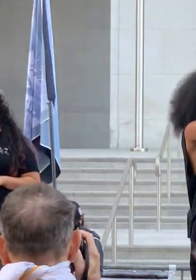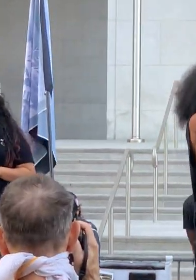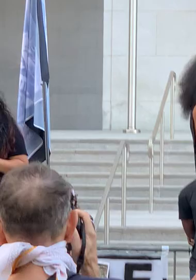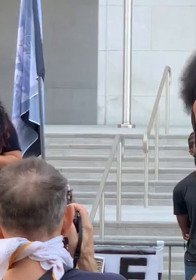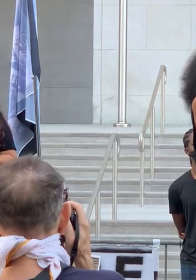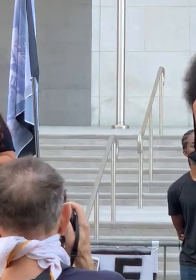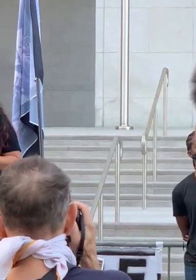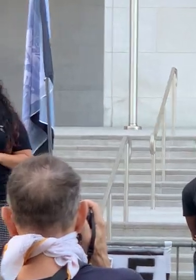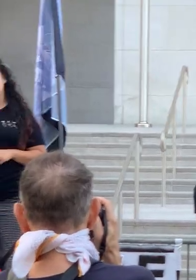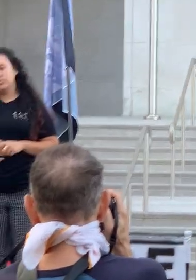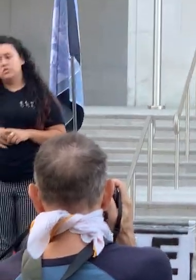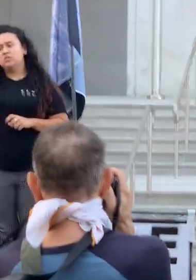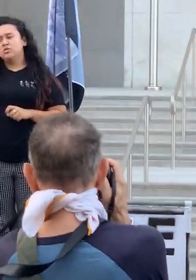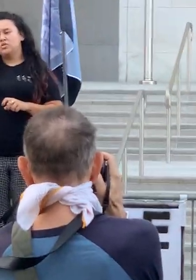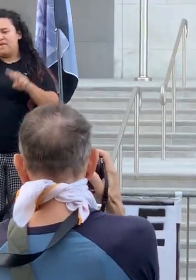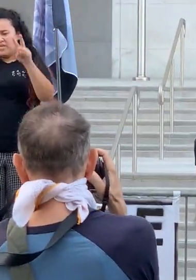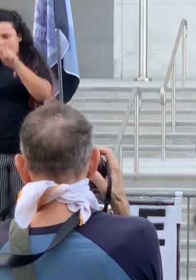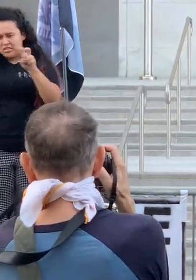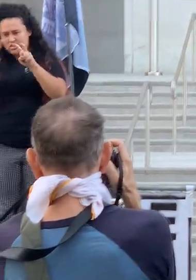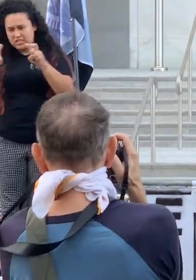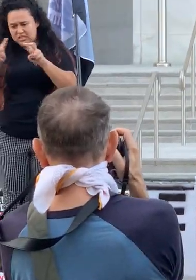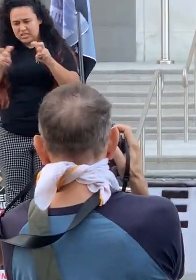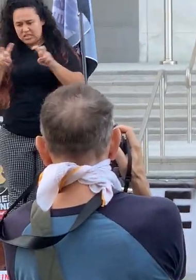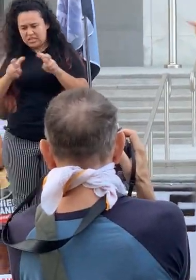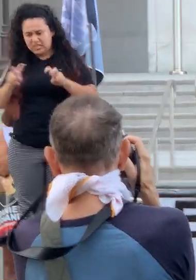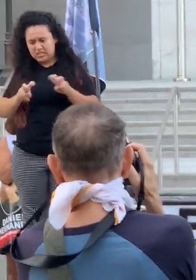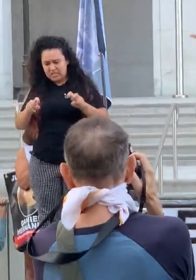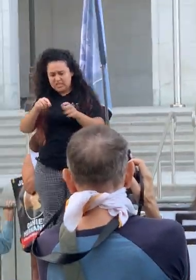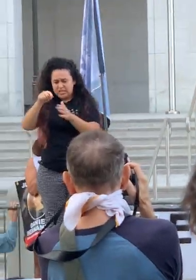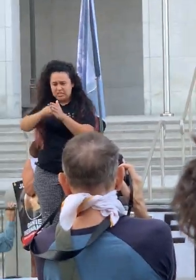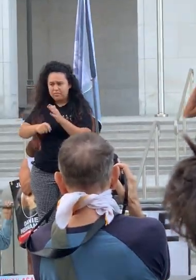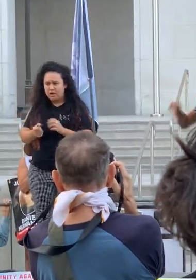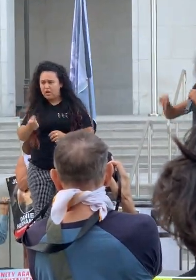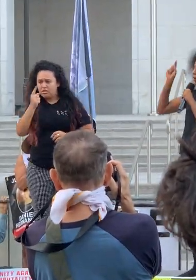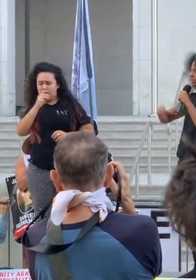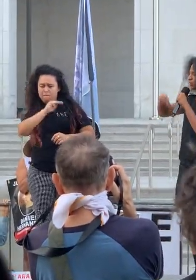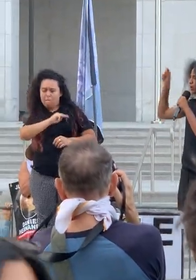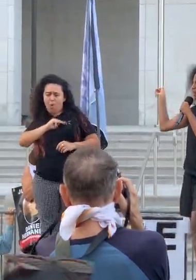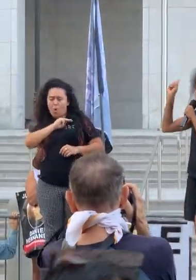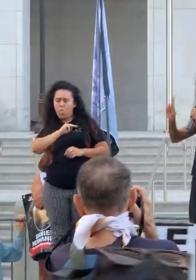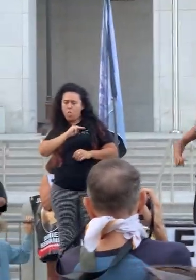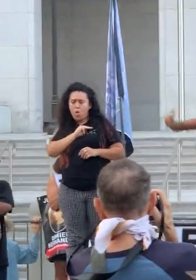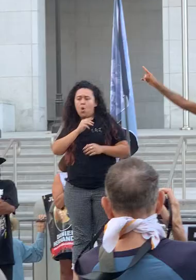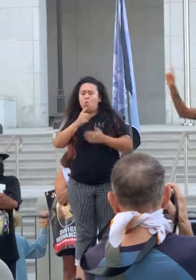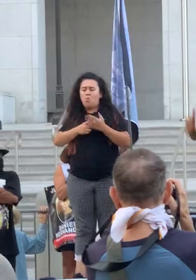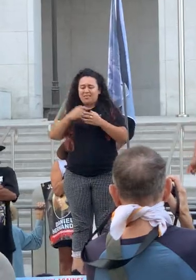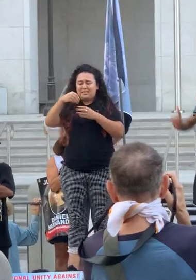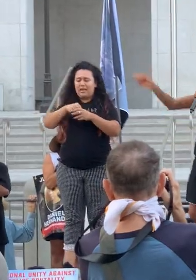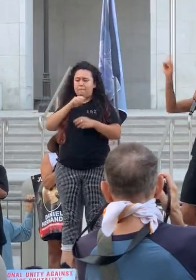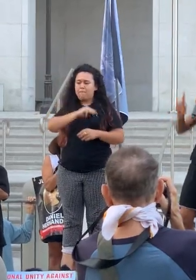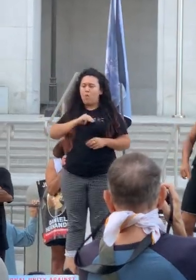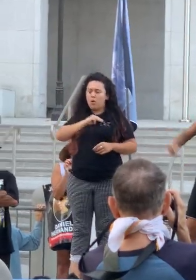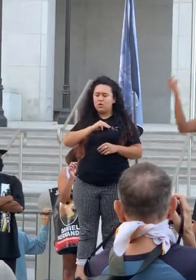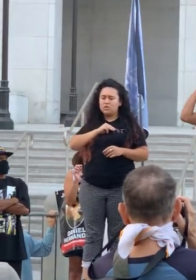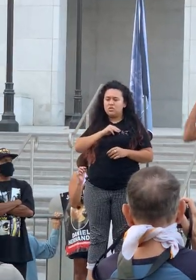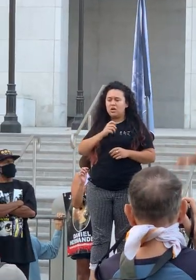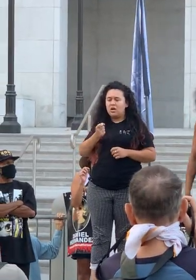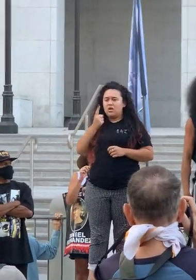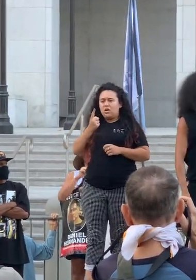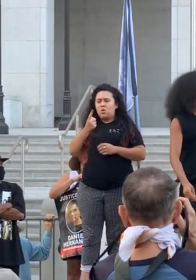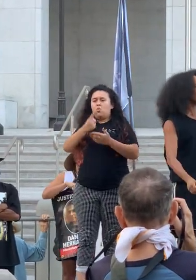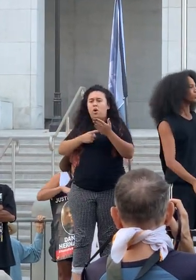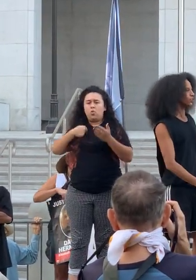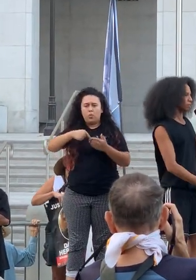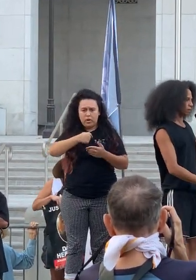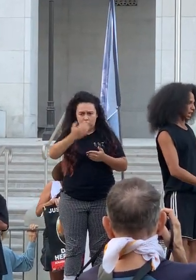And so we have to go deep into our very understanding of morality, because so much of Western morality informs what we know about each other, and more